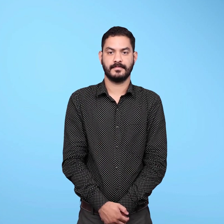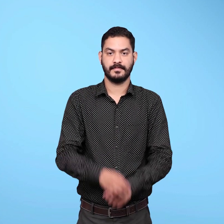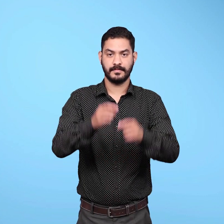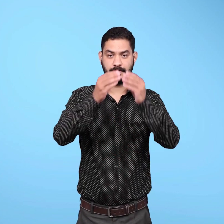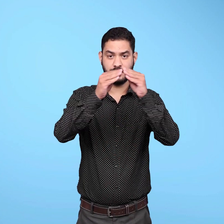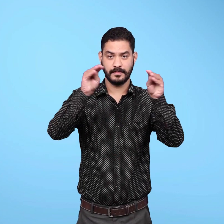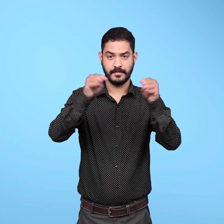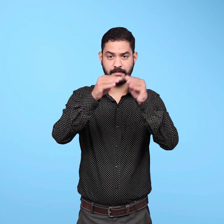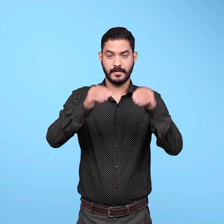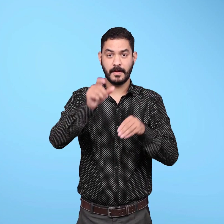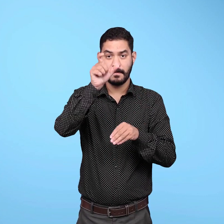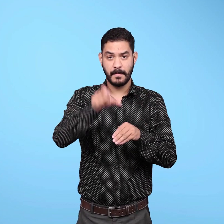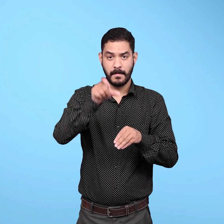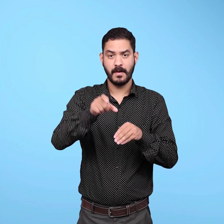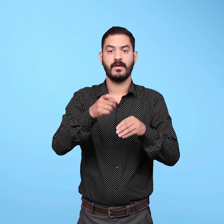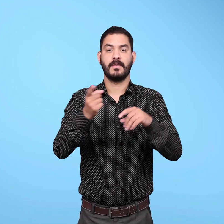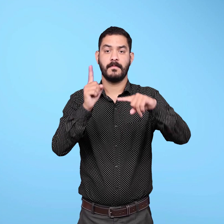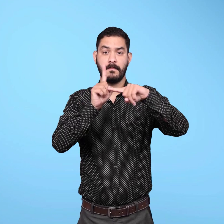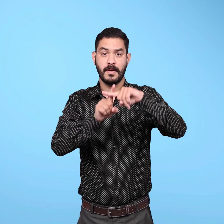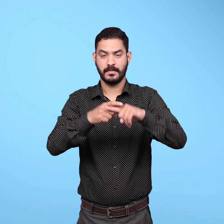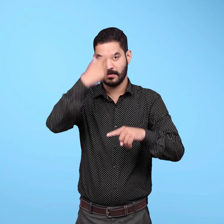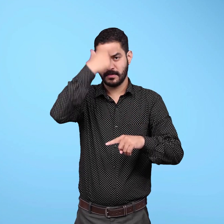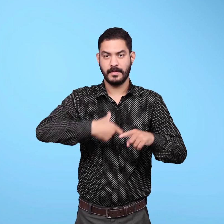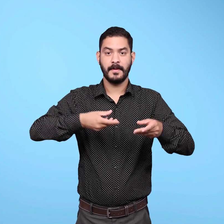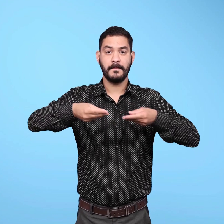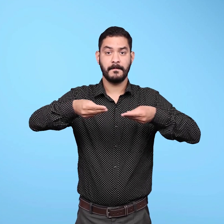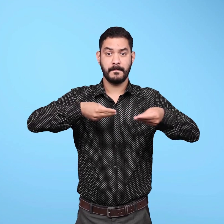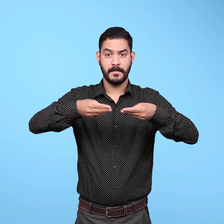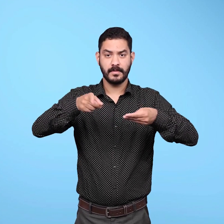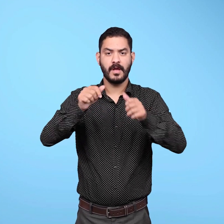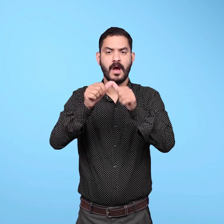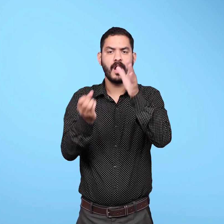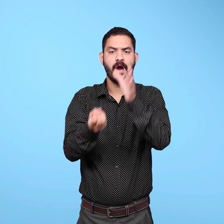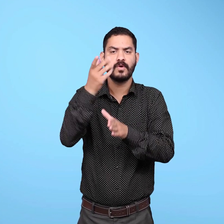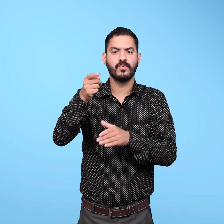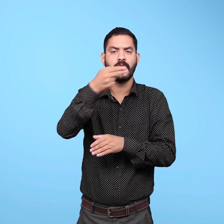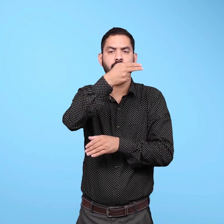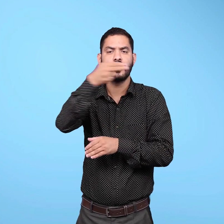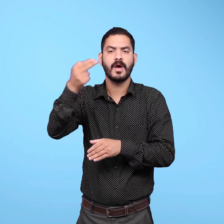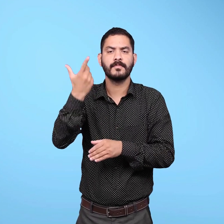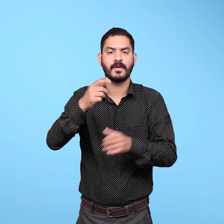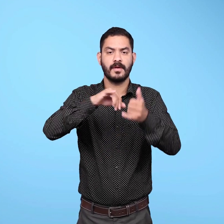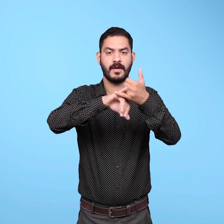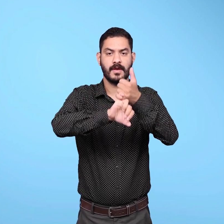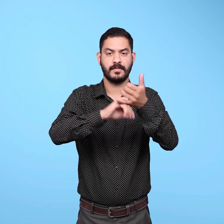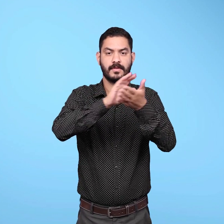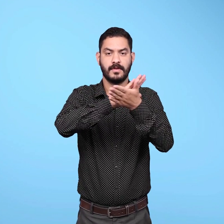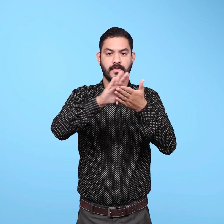Many craftspersons and merchants now formed associations known as shrenis.